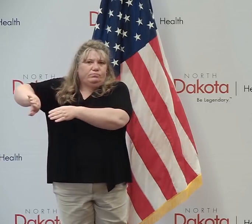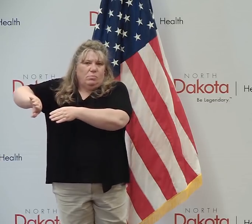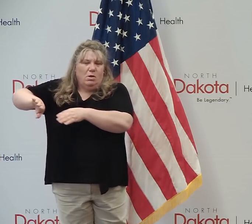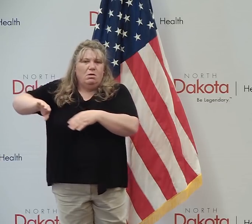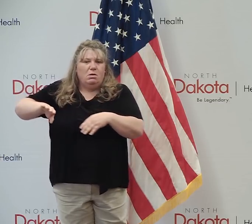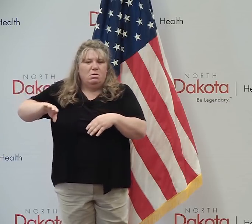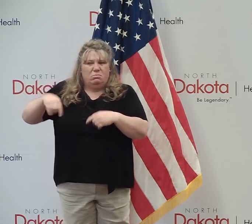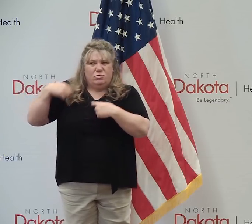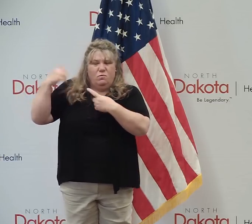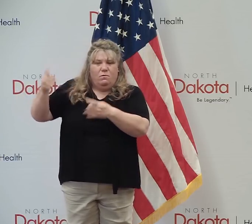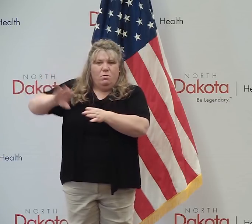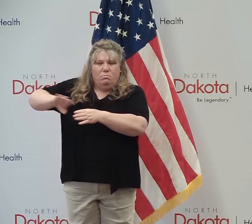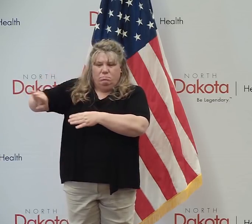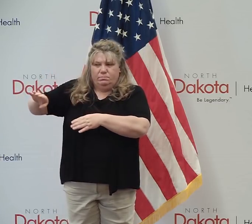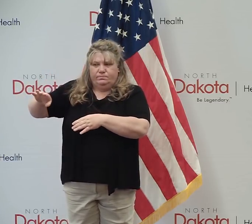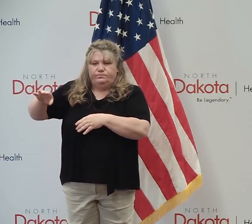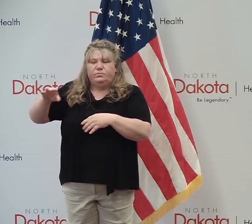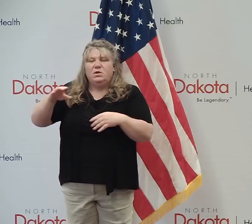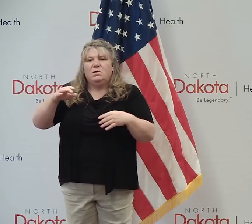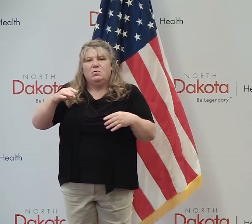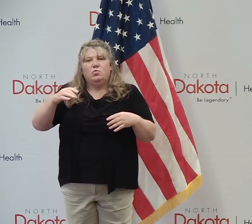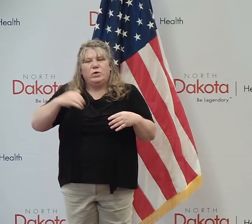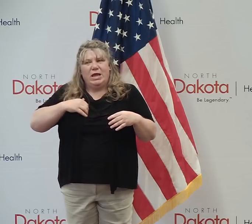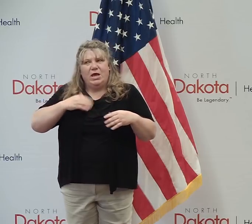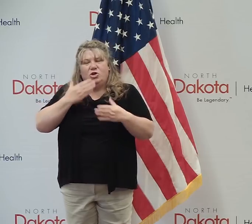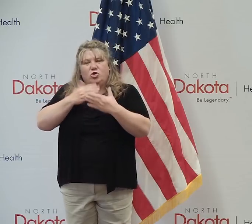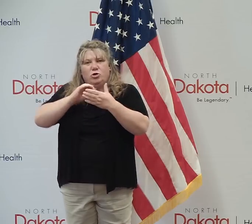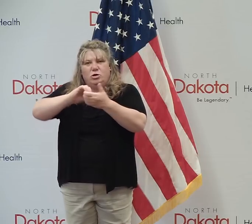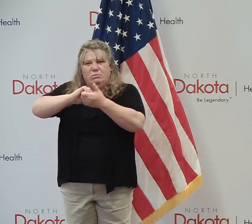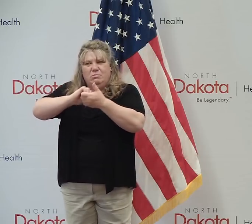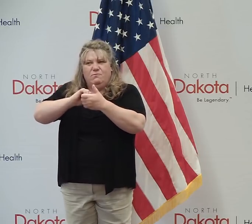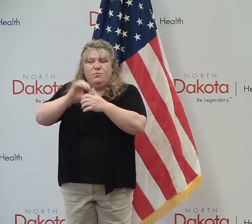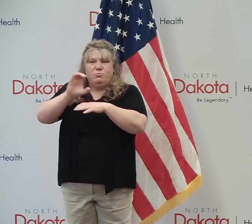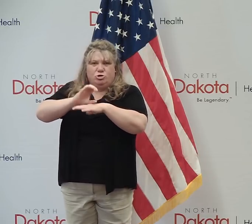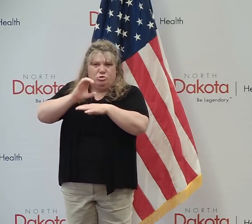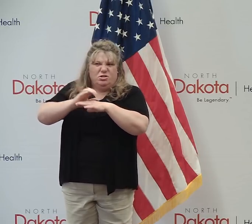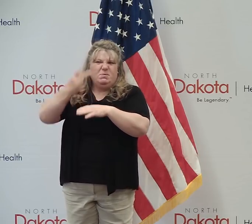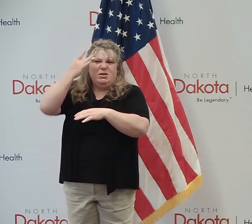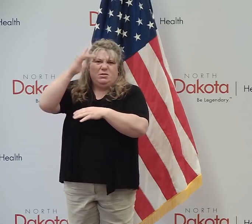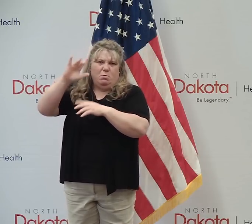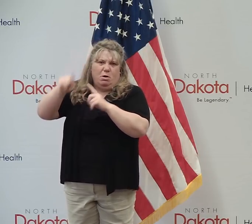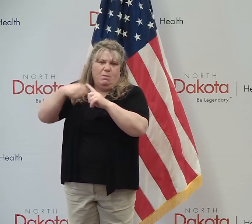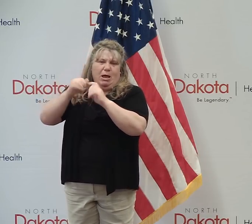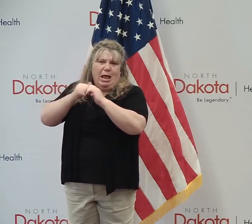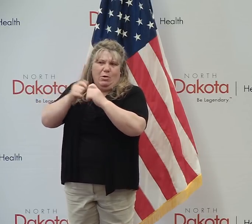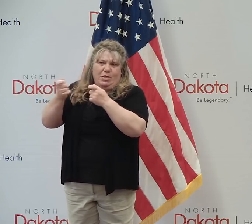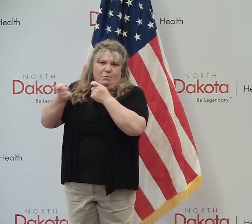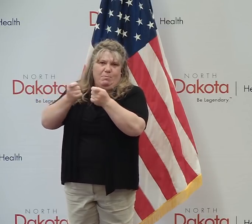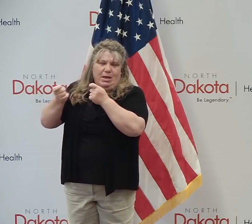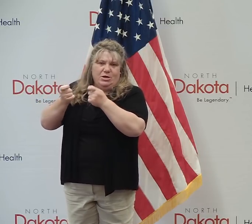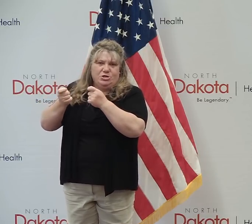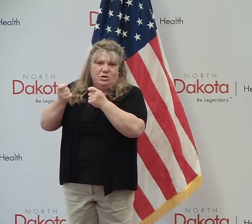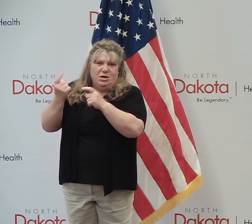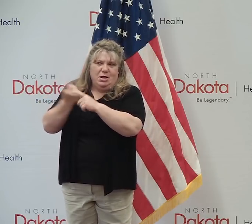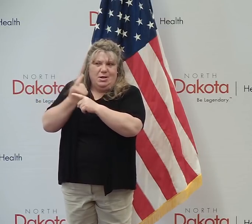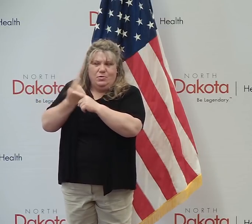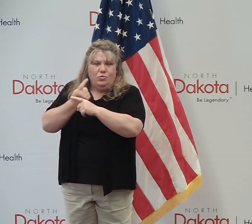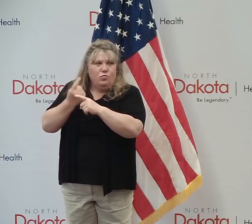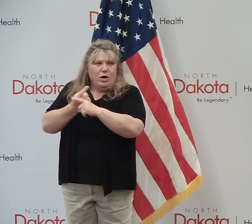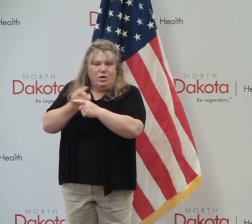So again, we had just great collaboration from churches being very smart about how they were managing their